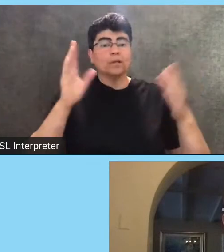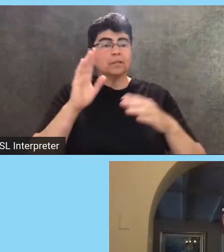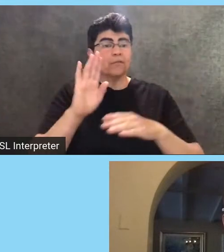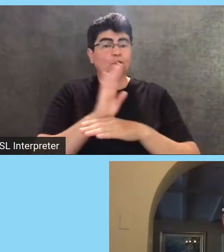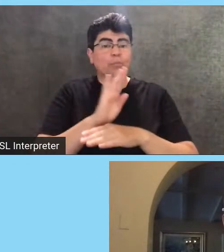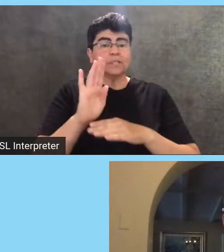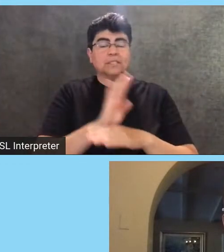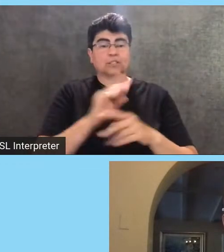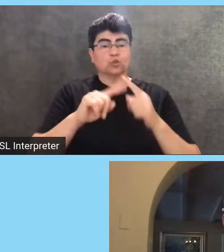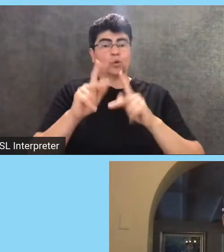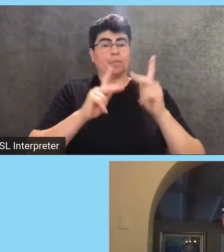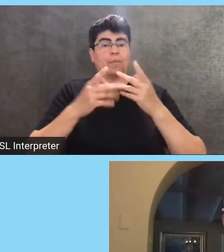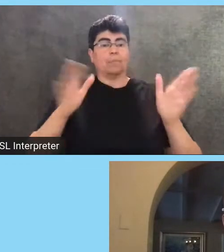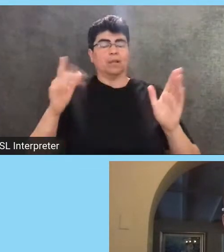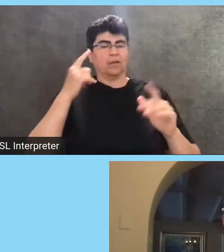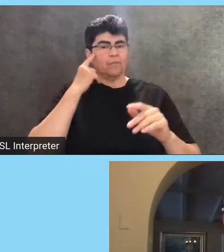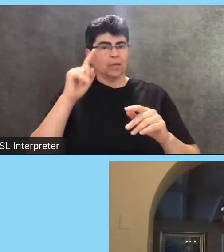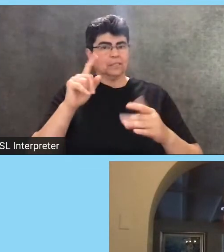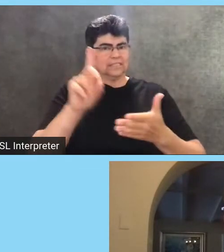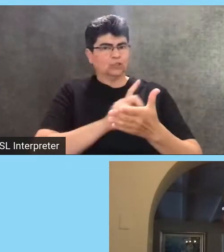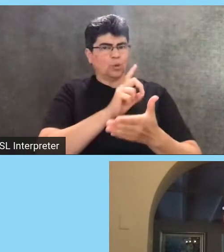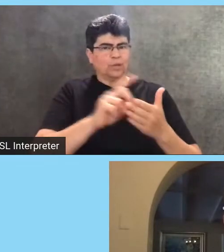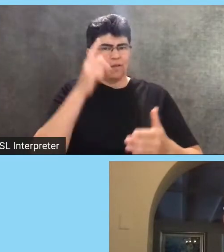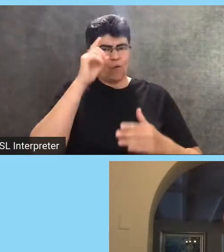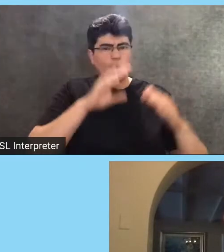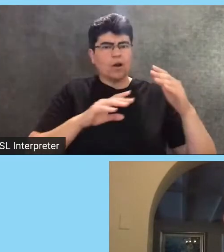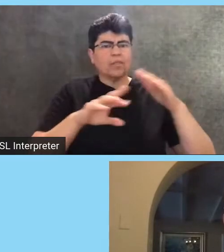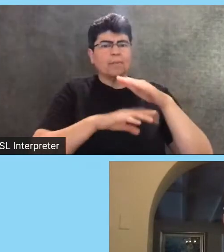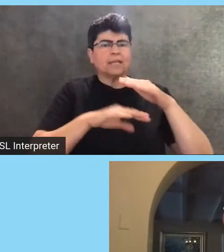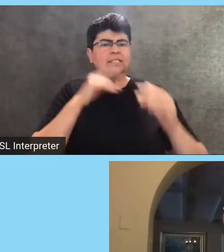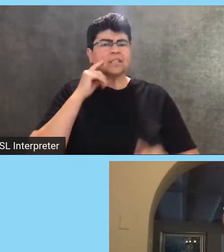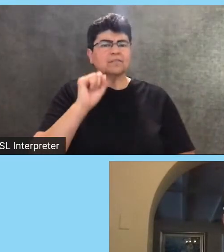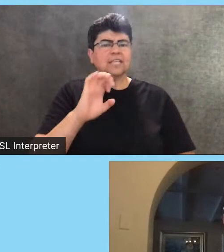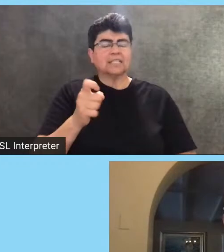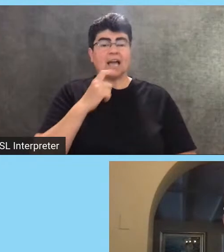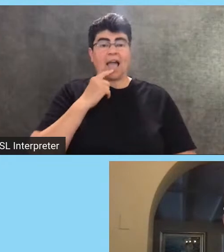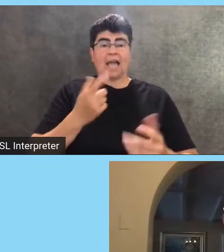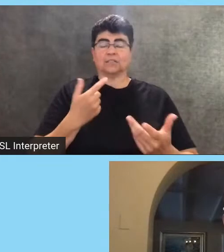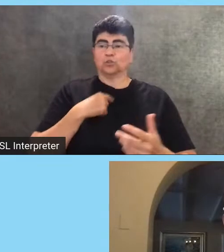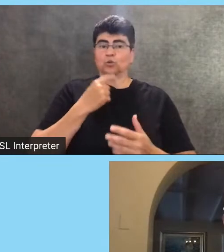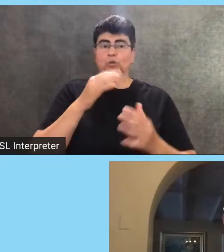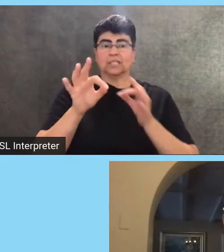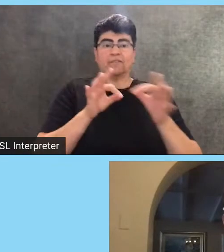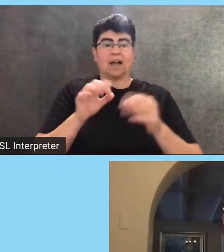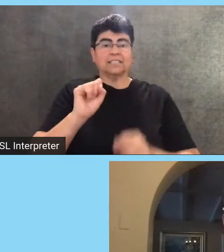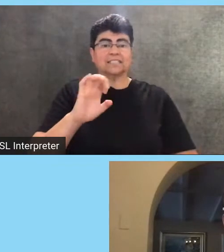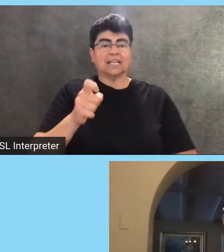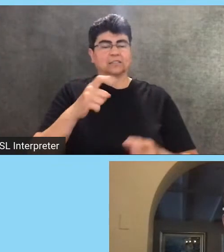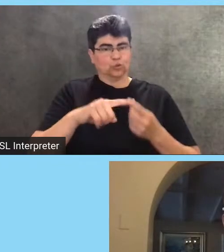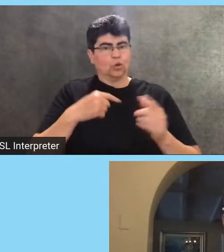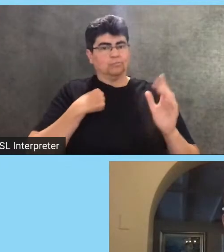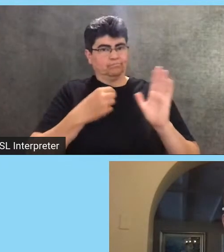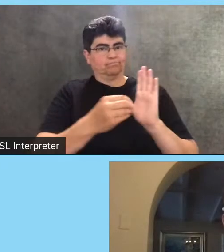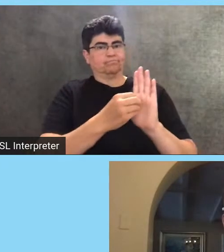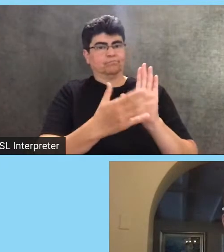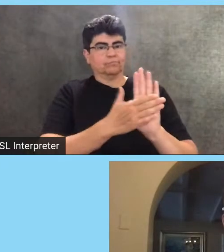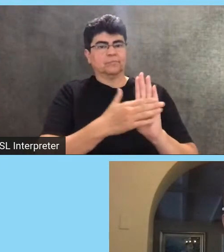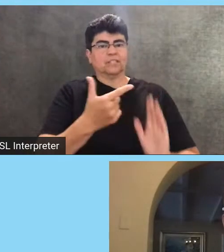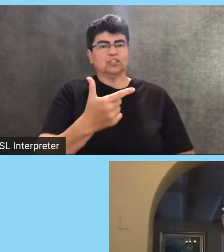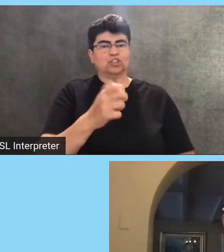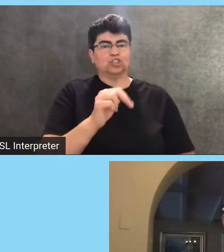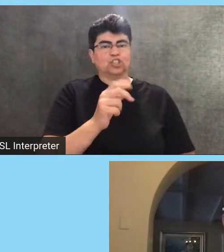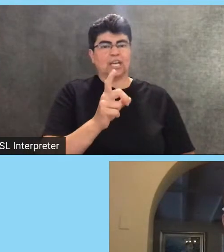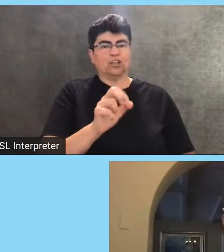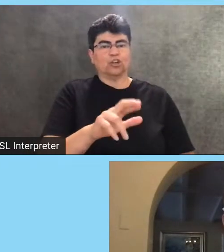discriminating on the basis of sex, and expressly defines sex to include one's gender identity and